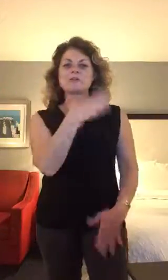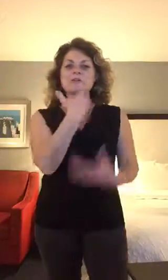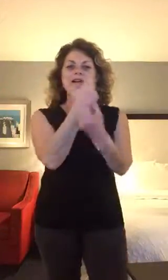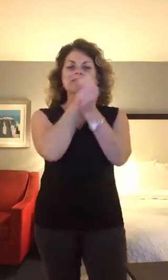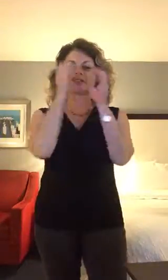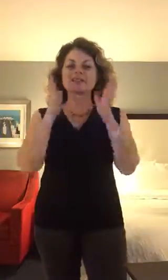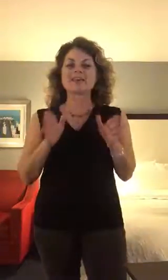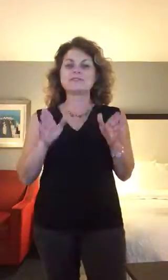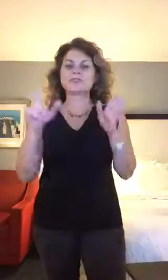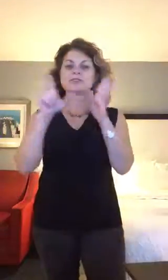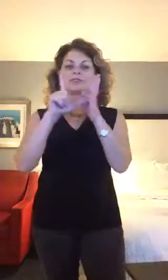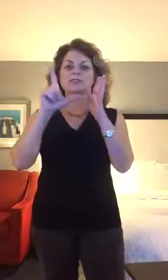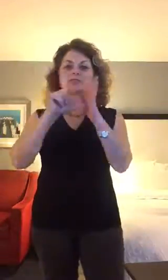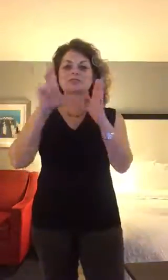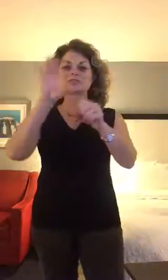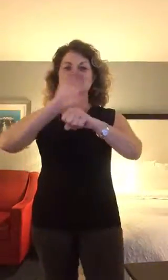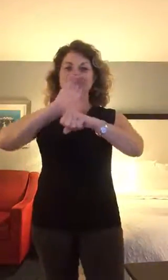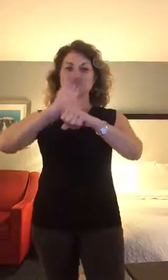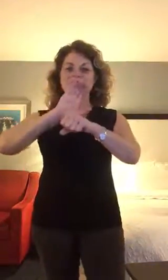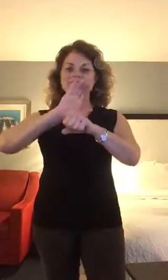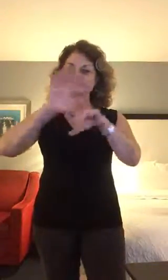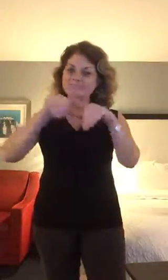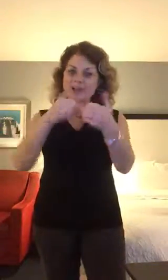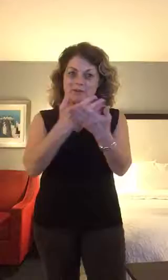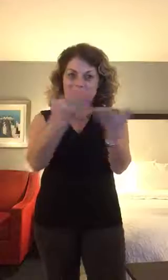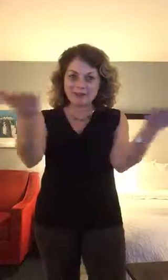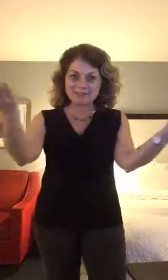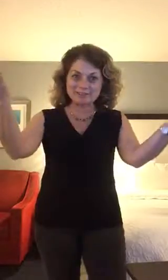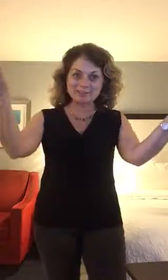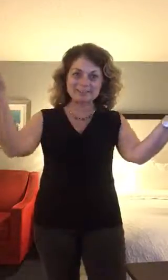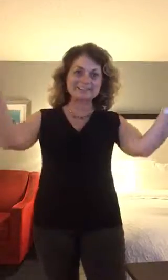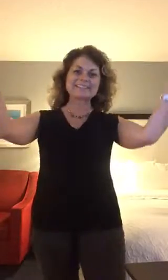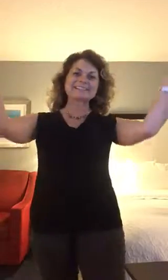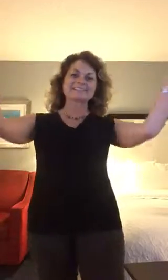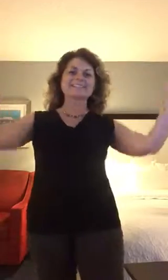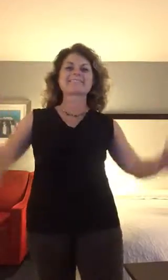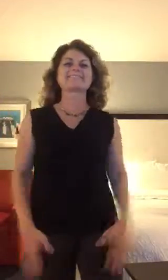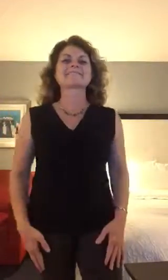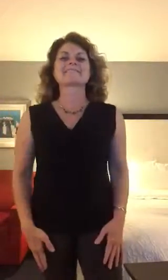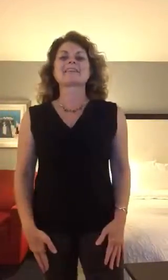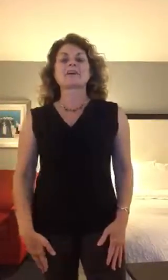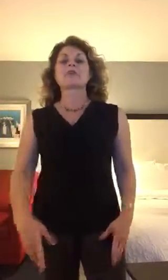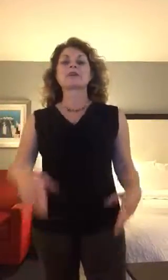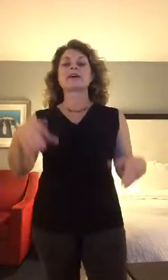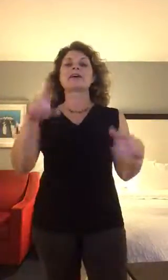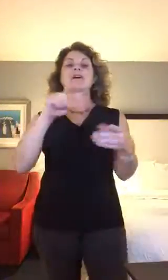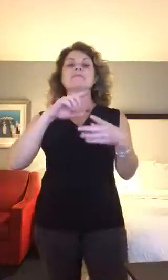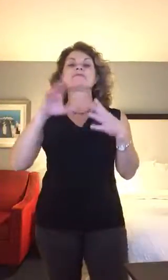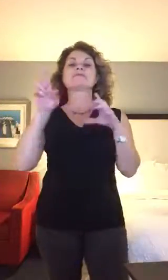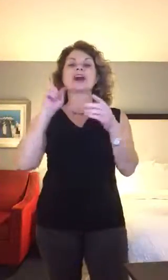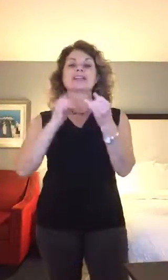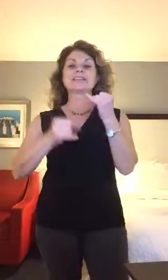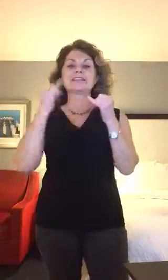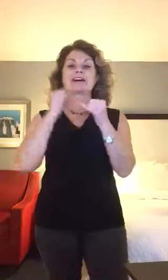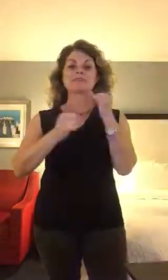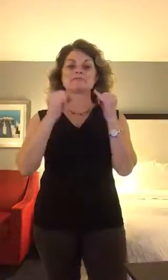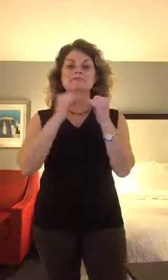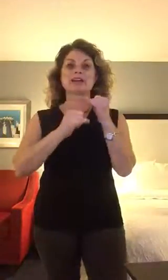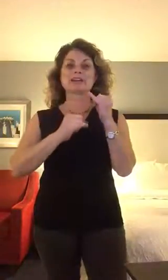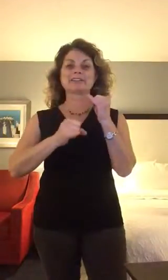Hello, Our Savior Lutheran Church. How are y'all doing? Okay, I'm